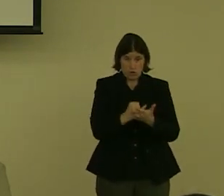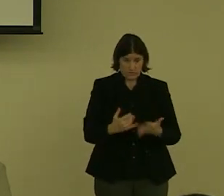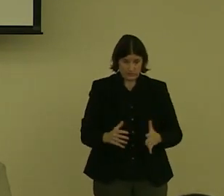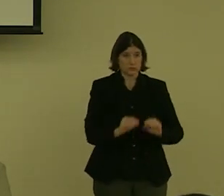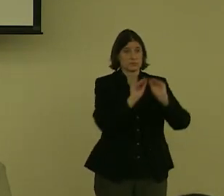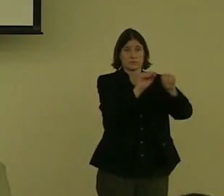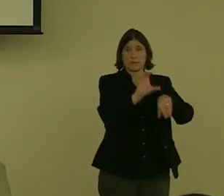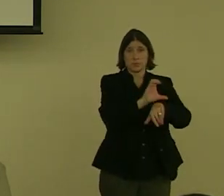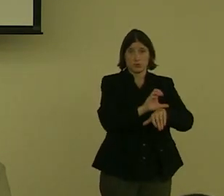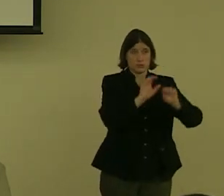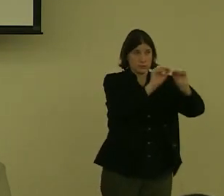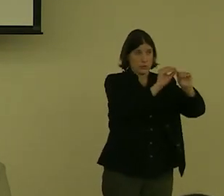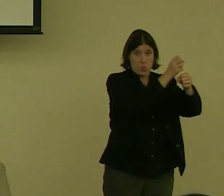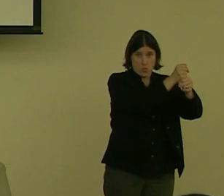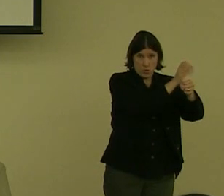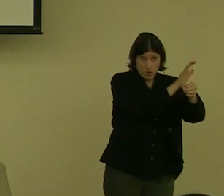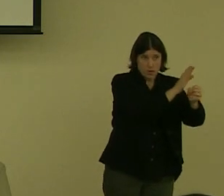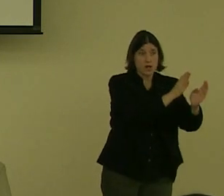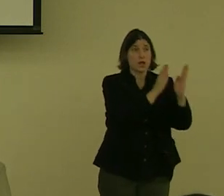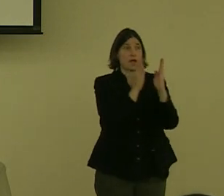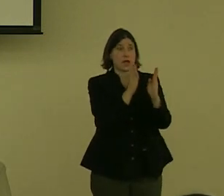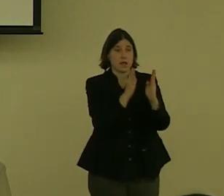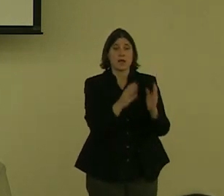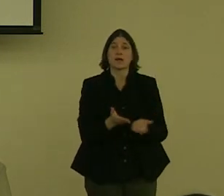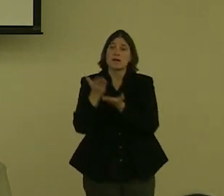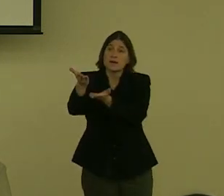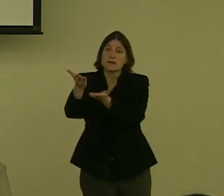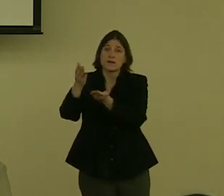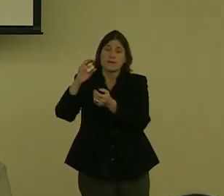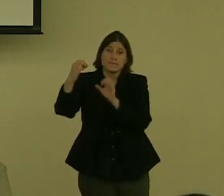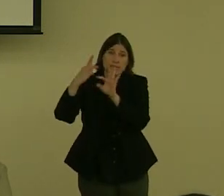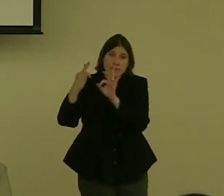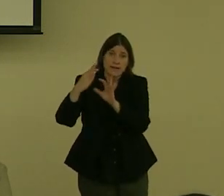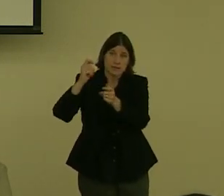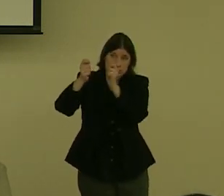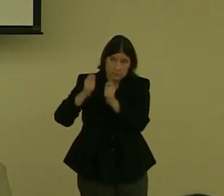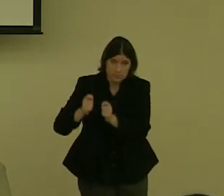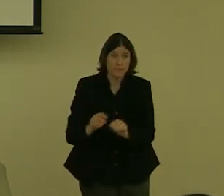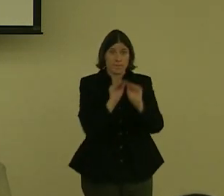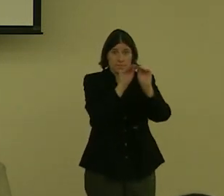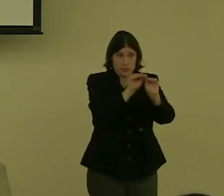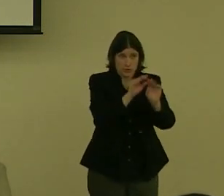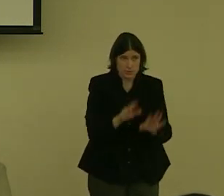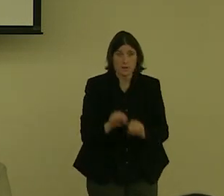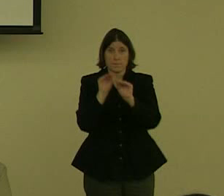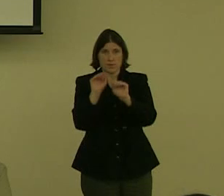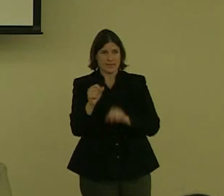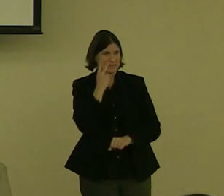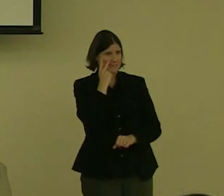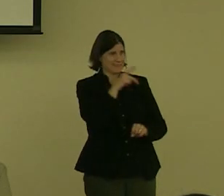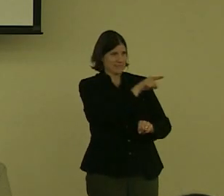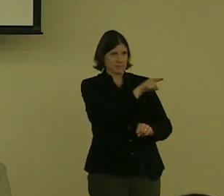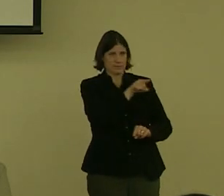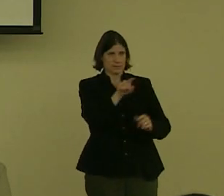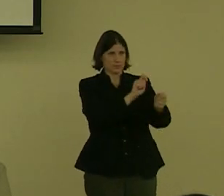because it's all there. You can trace that process and see who is the person whose inspiration was behind this